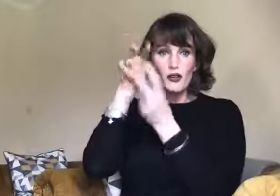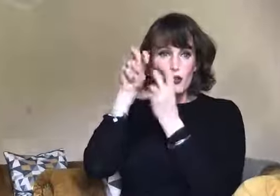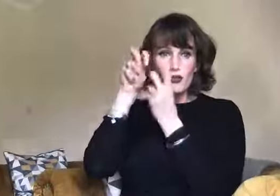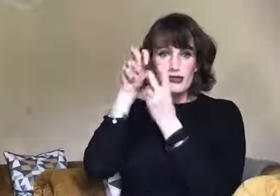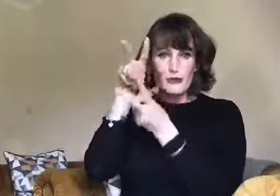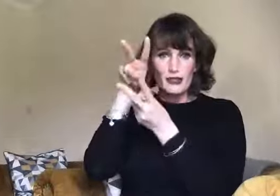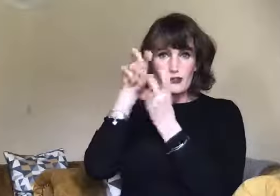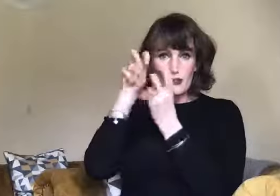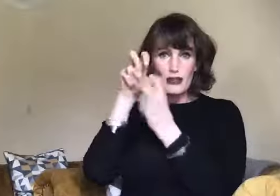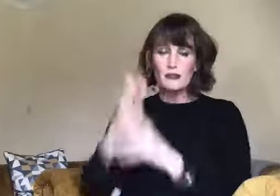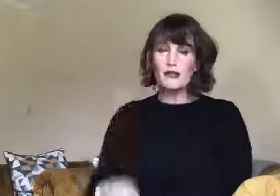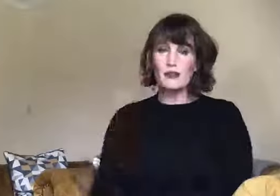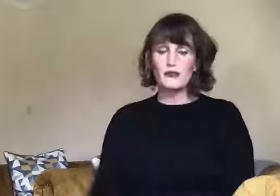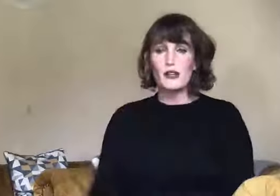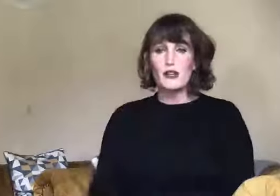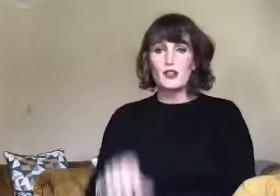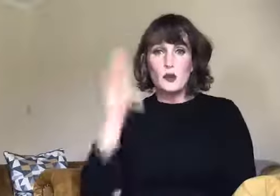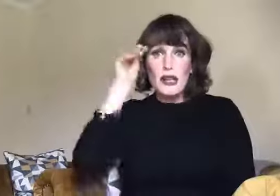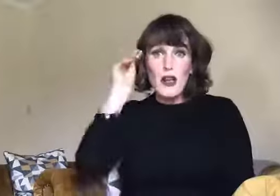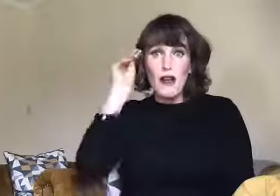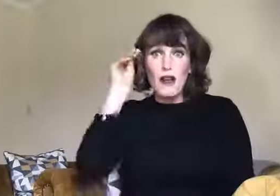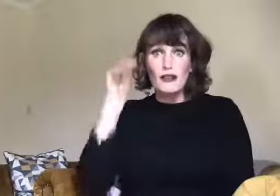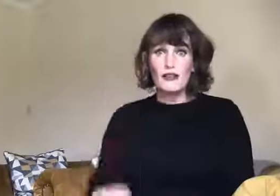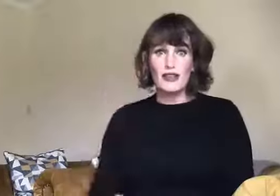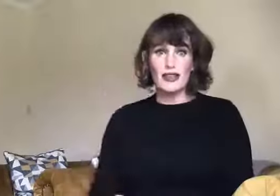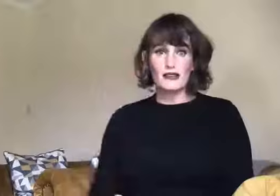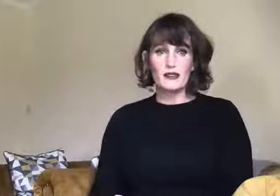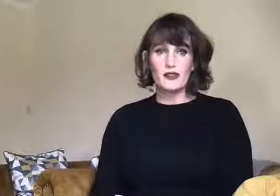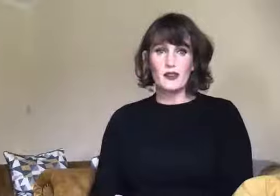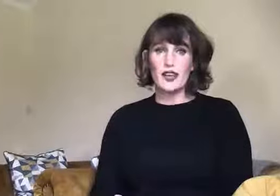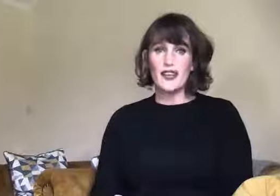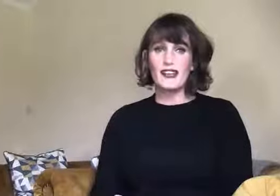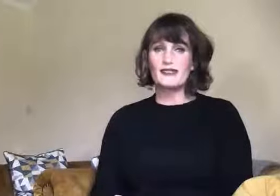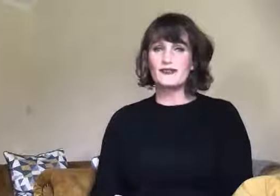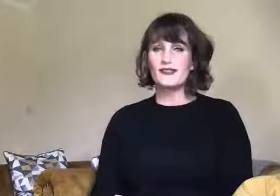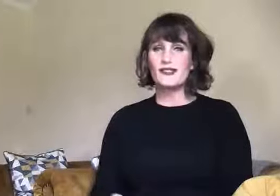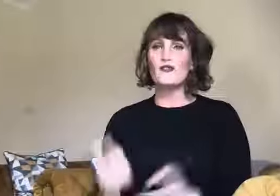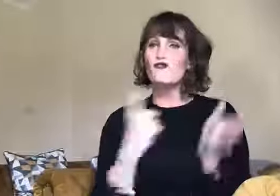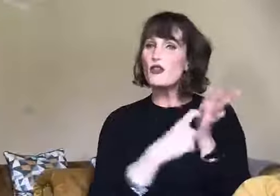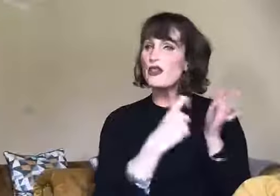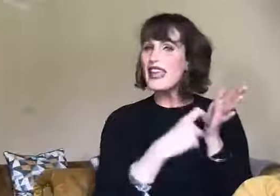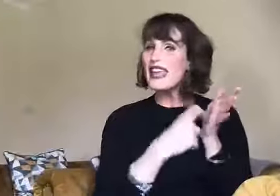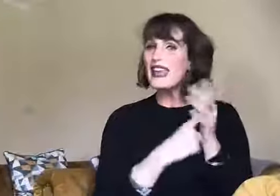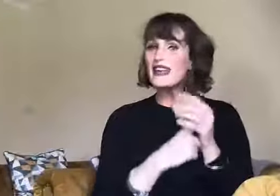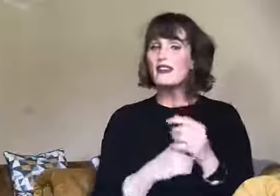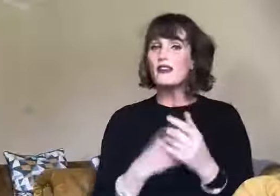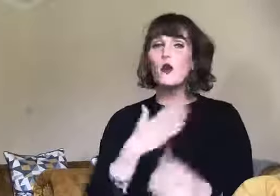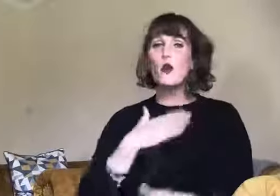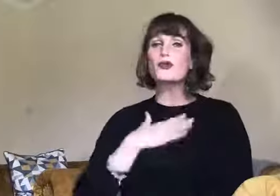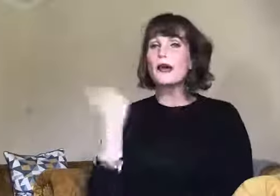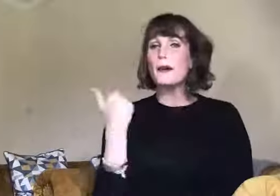you're receptive. So we learn things. Okay, Ruthie,